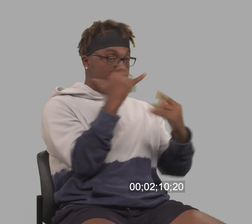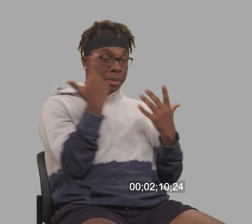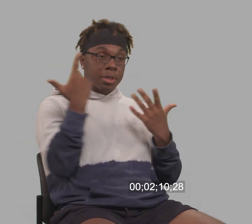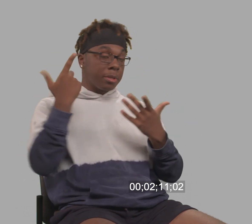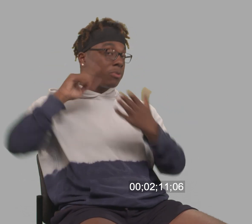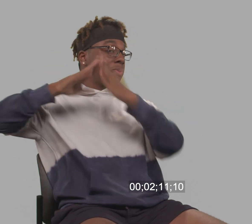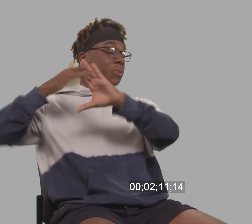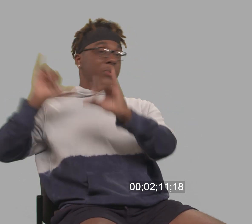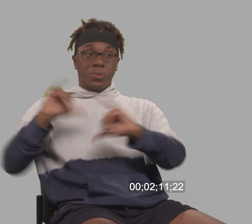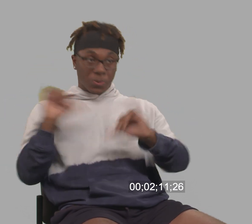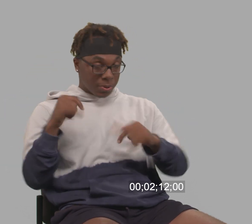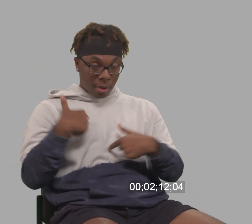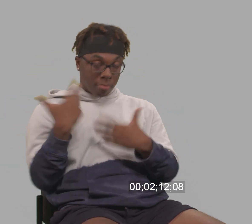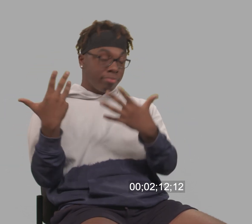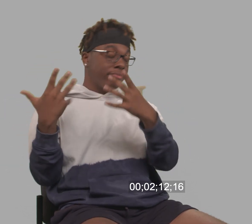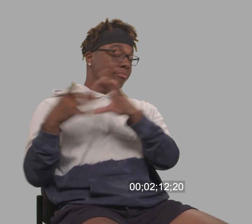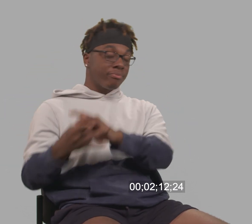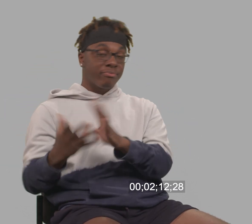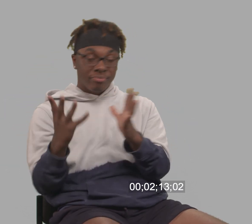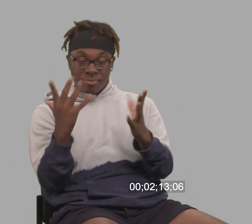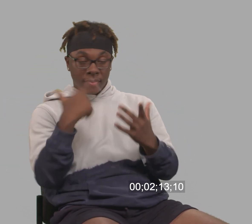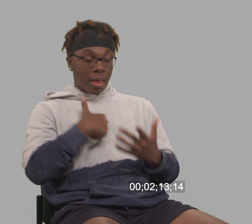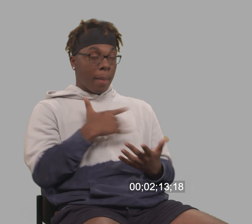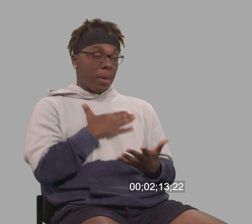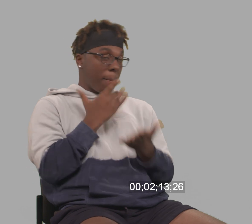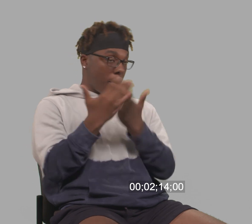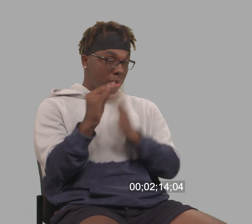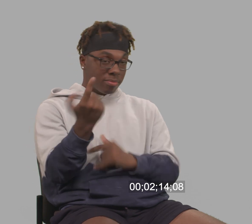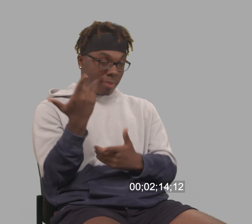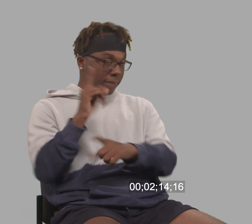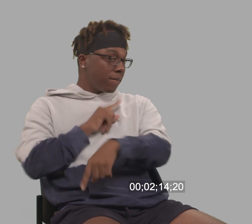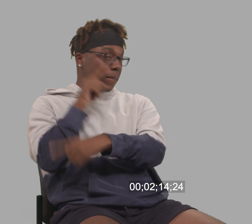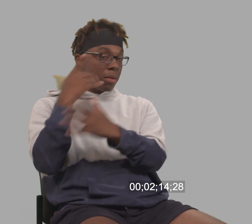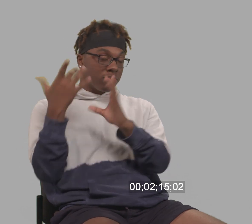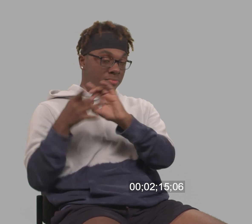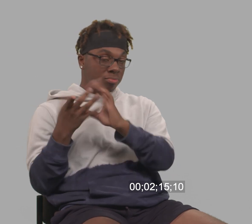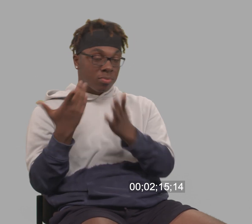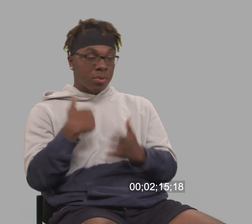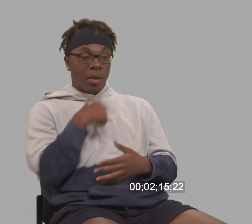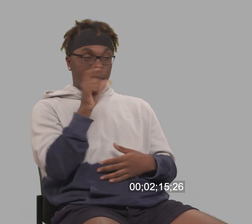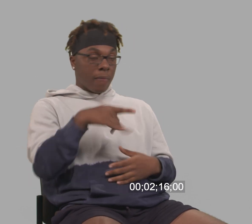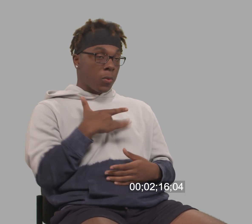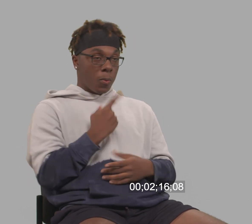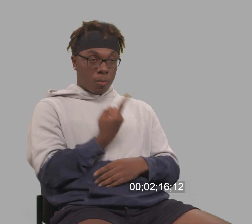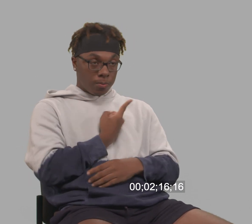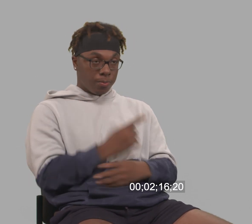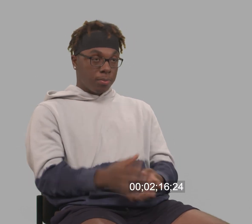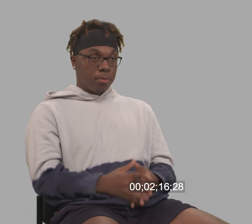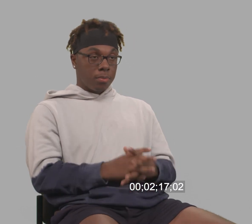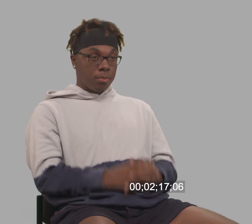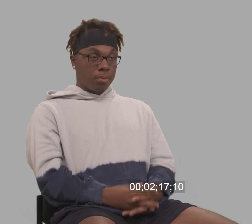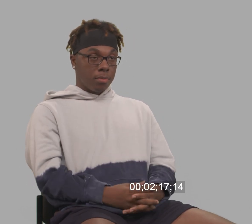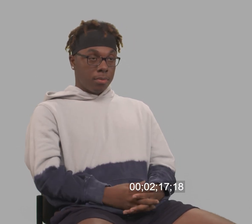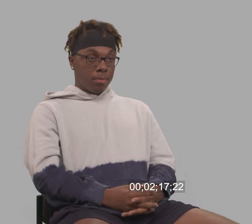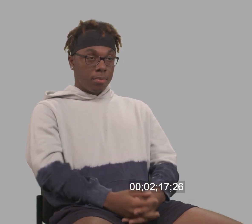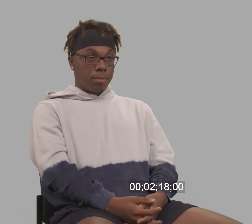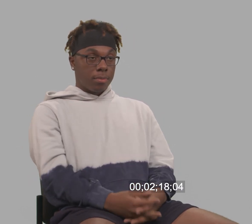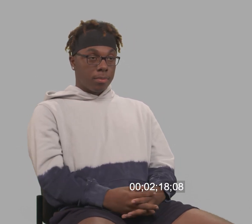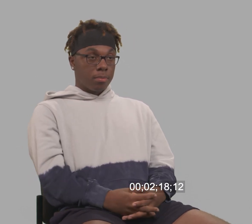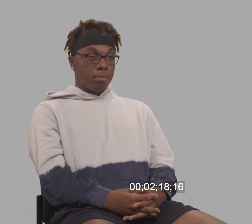deaf folks all around me. There's also a really great deaf community here, and I definitely felt like I belonged within the deaf community here, and I don't feel isolated anymore.